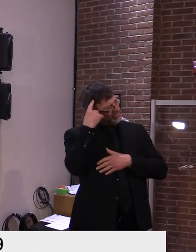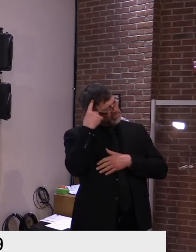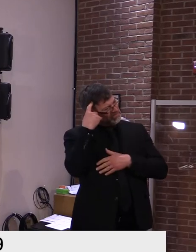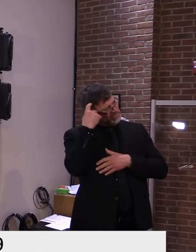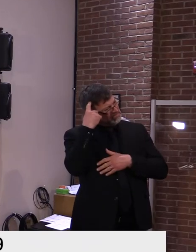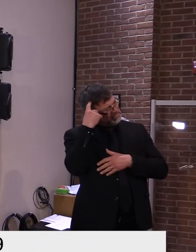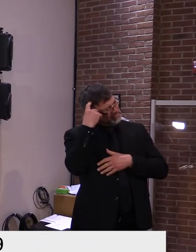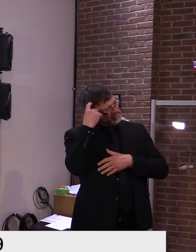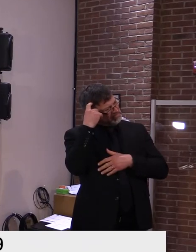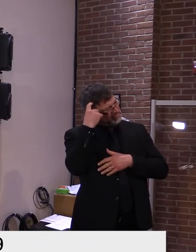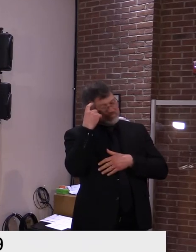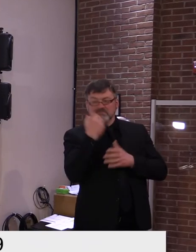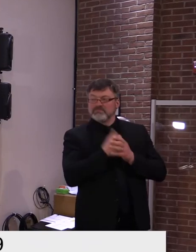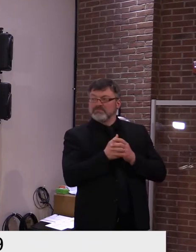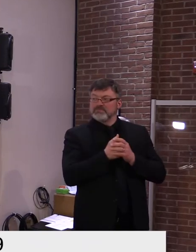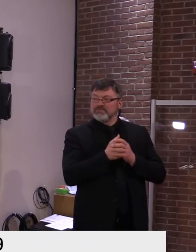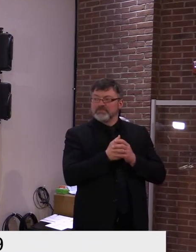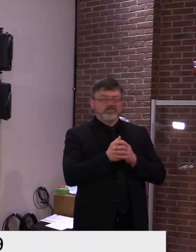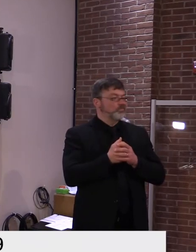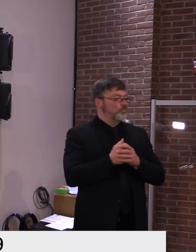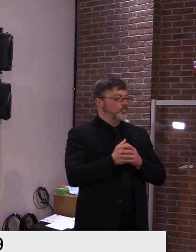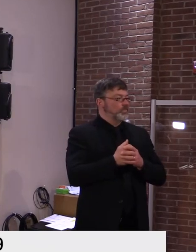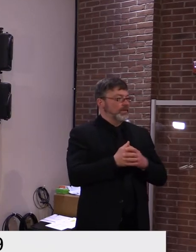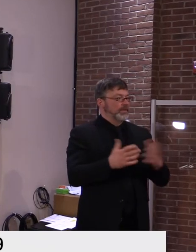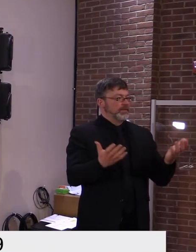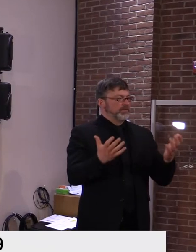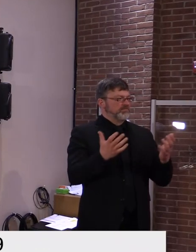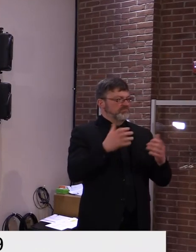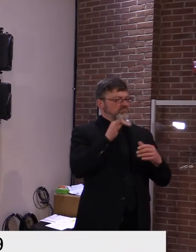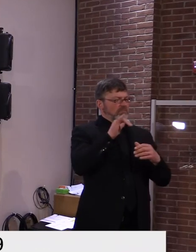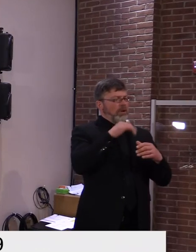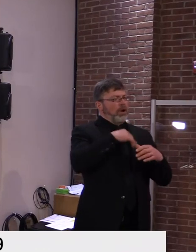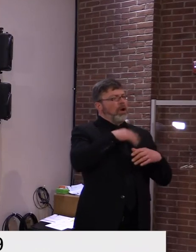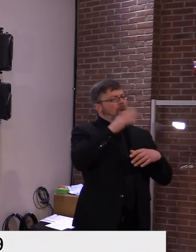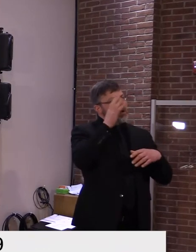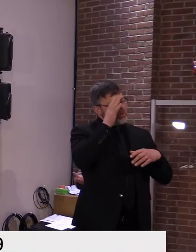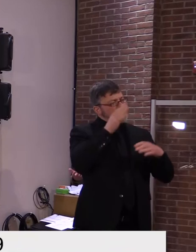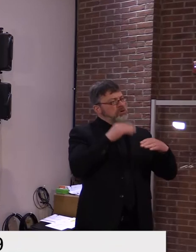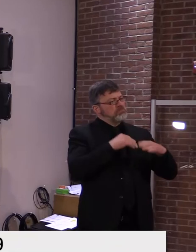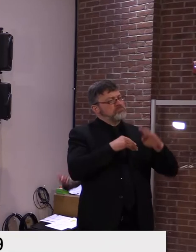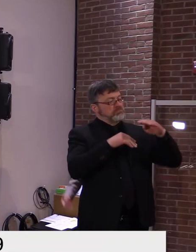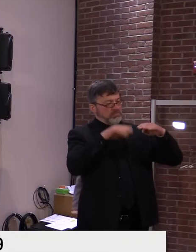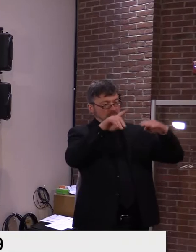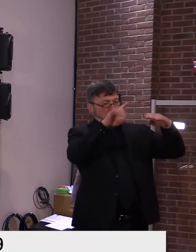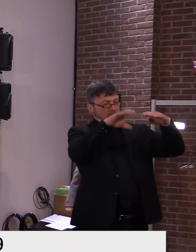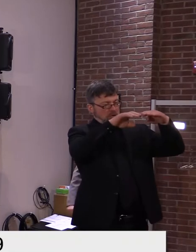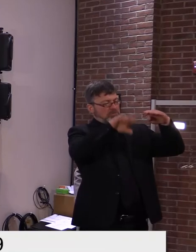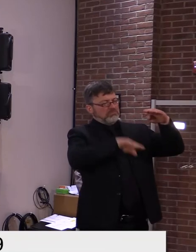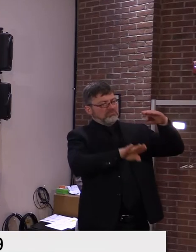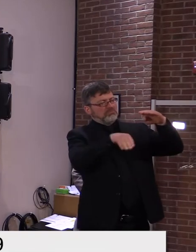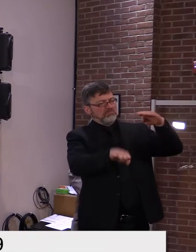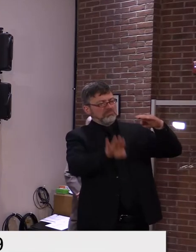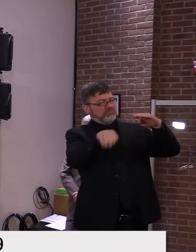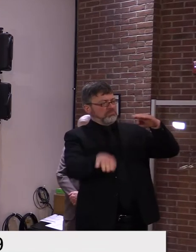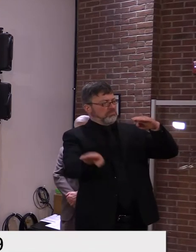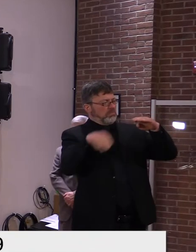that the numbers will fluctuate as time goes on, but I'm not sure why they go down, to be honest